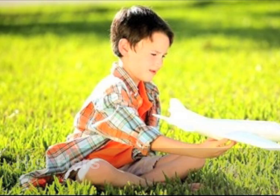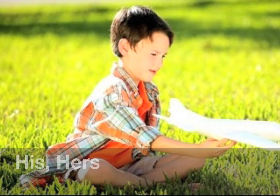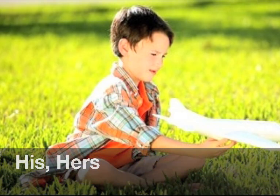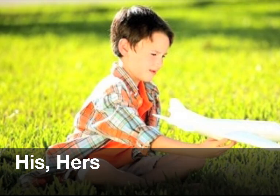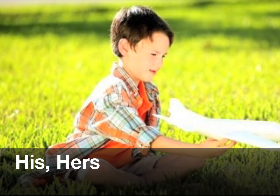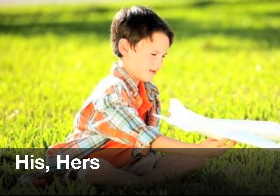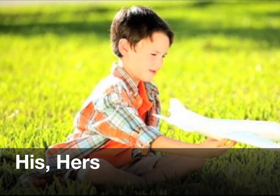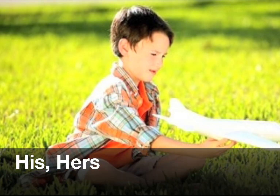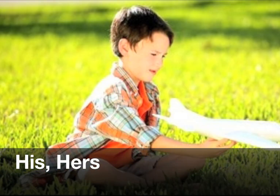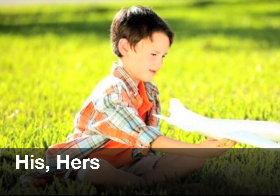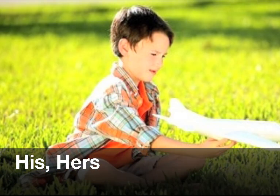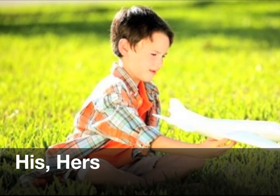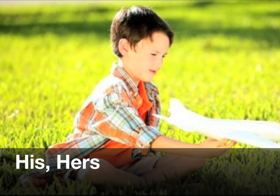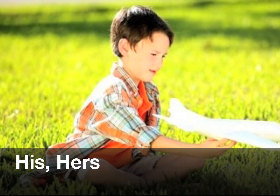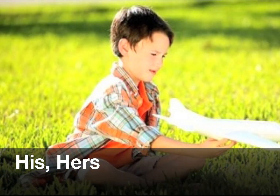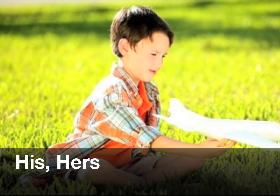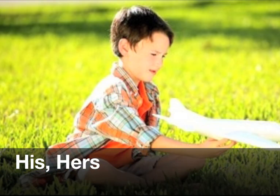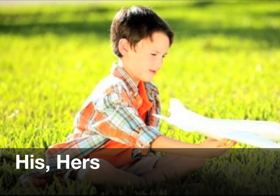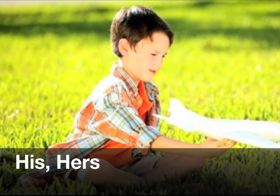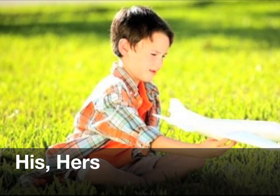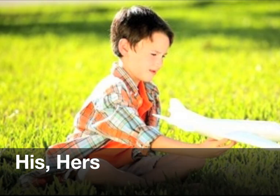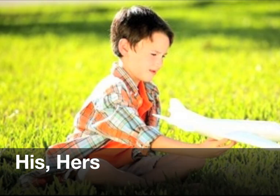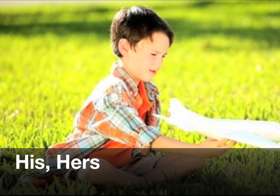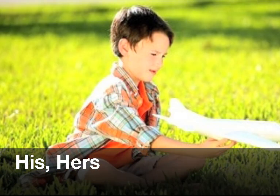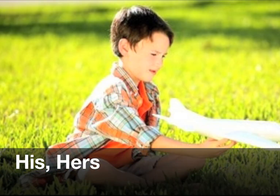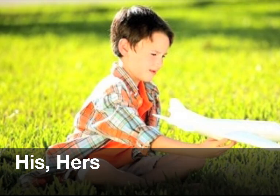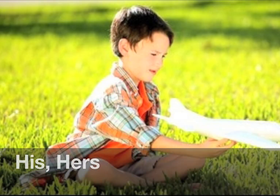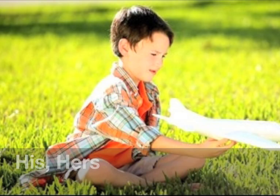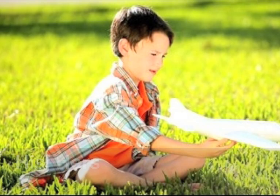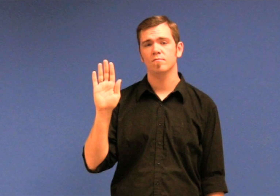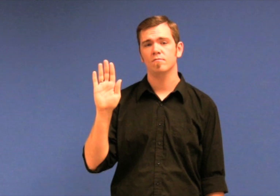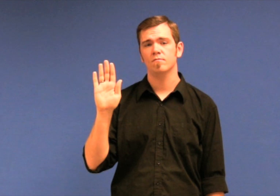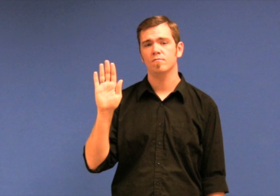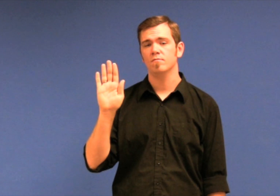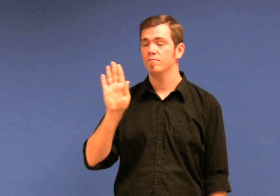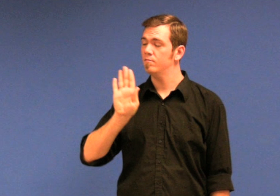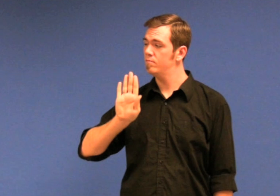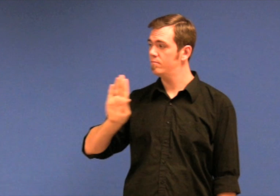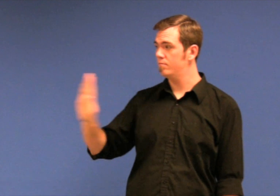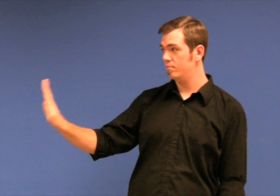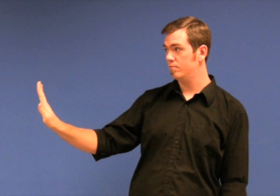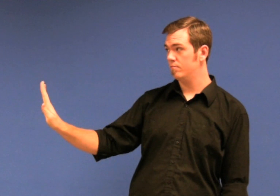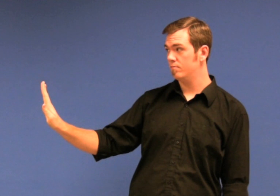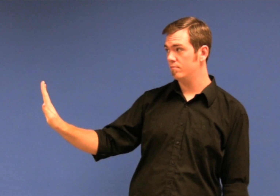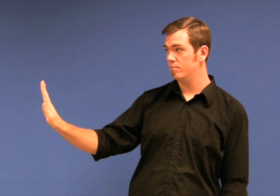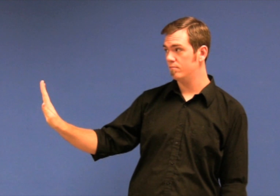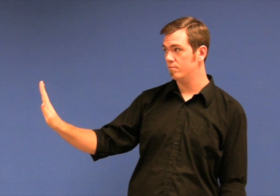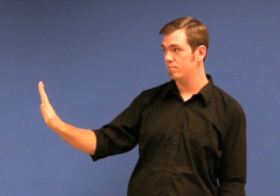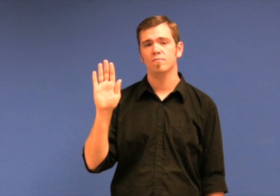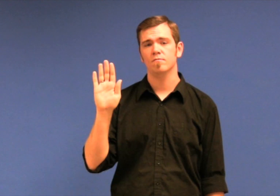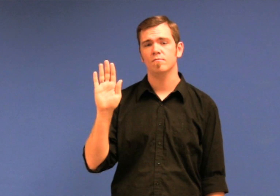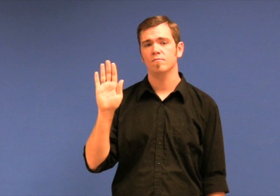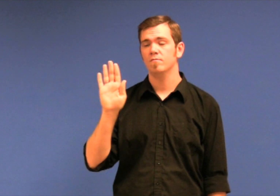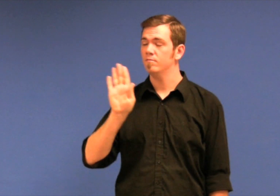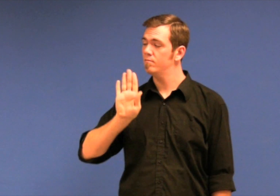Alright, the sign for his or hers. His or hers is his or hers. This goes to whoever you're talking about.